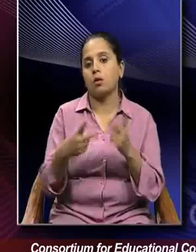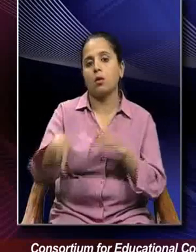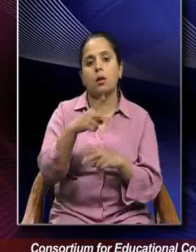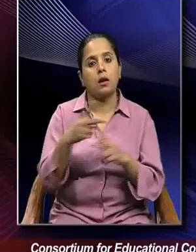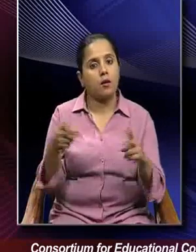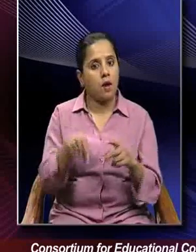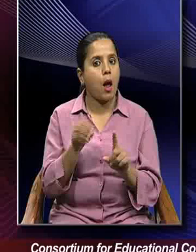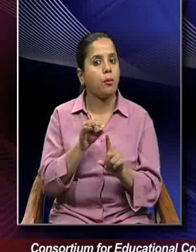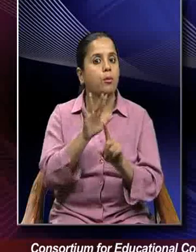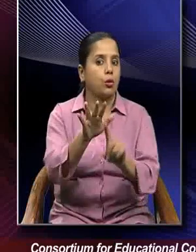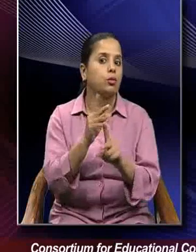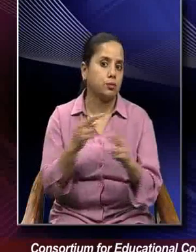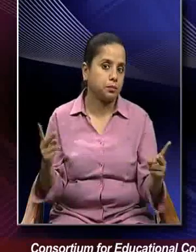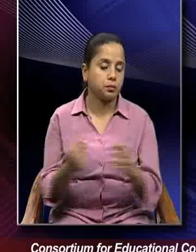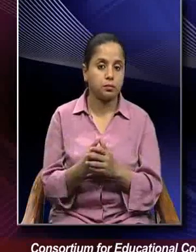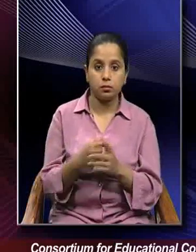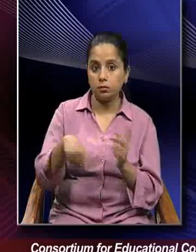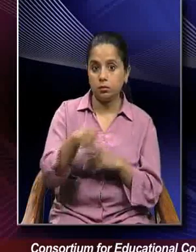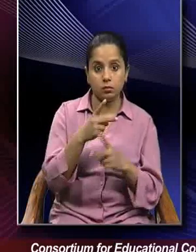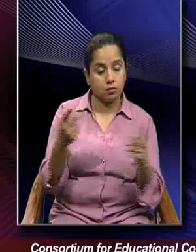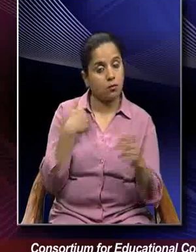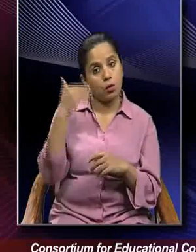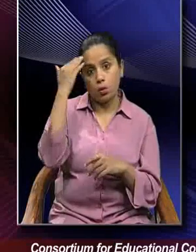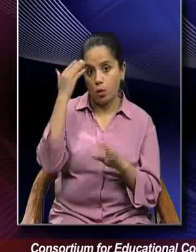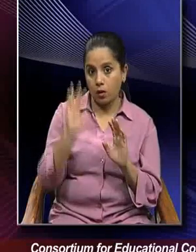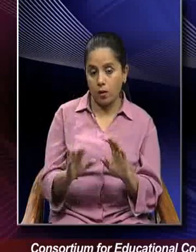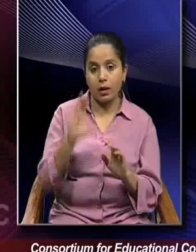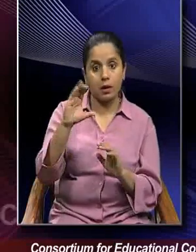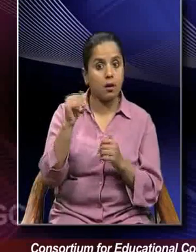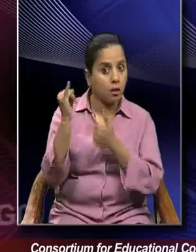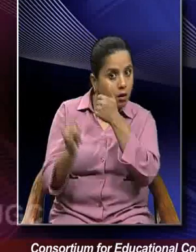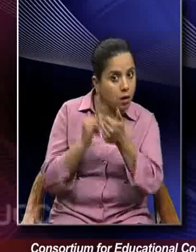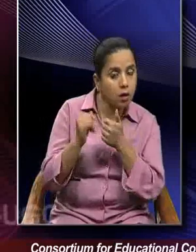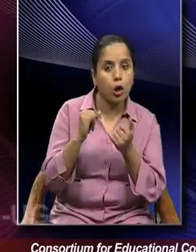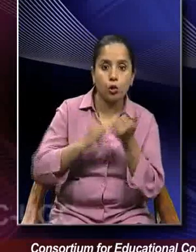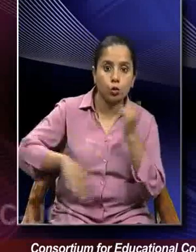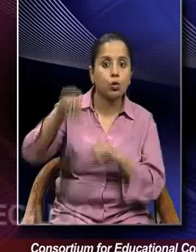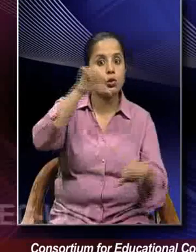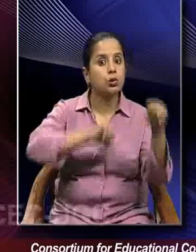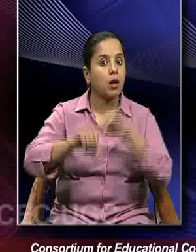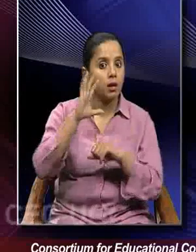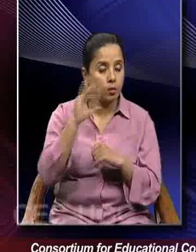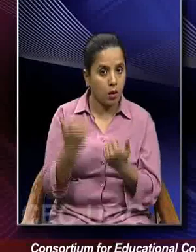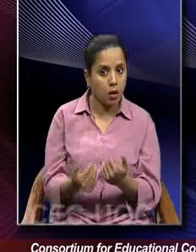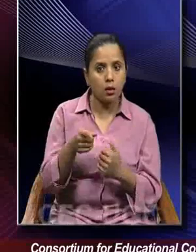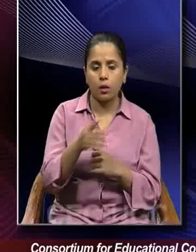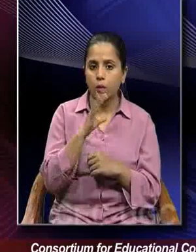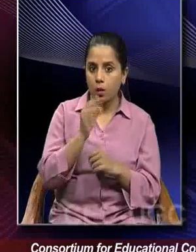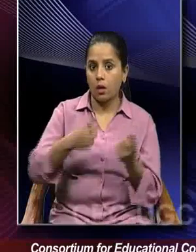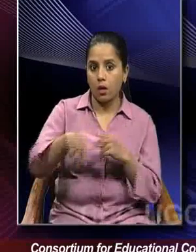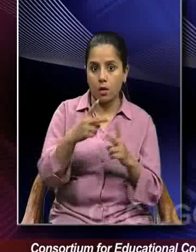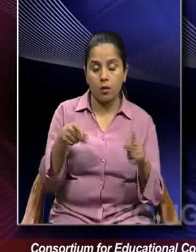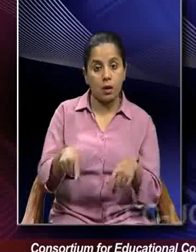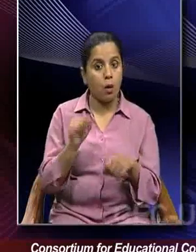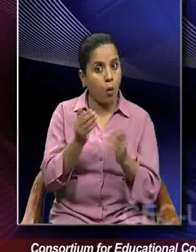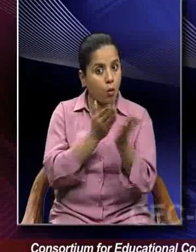approach. So as we already know, critical social science approach, which is also known as critical realism, is a